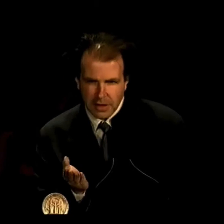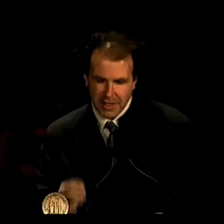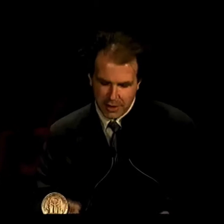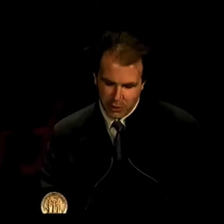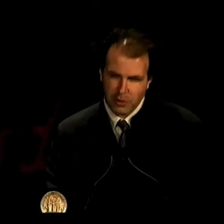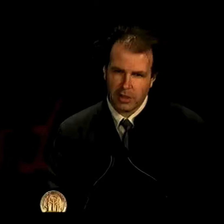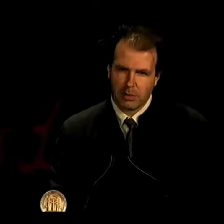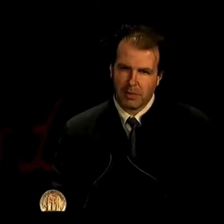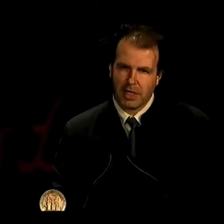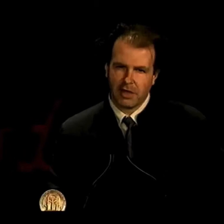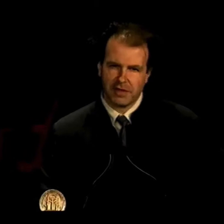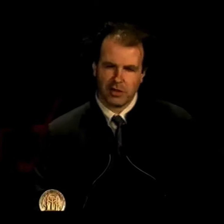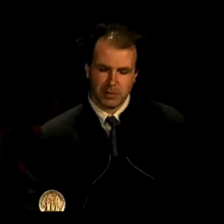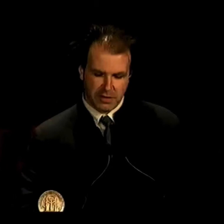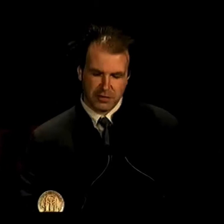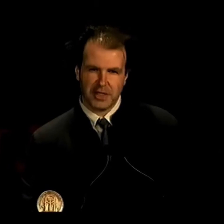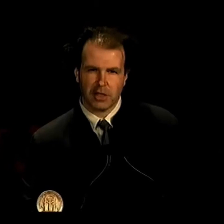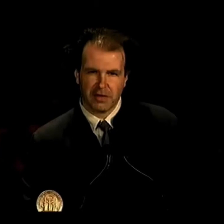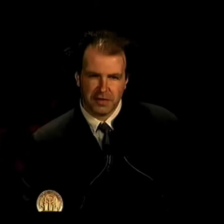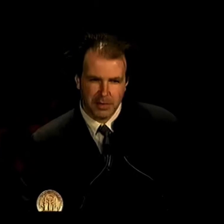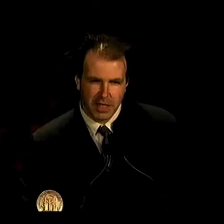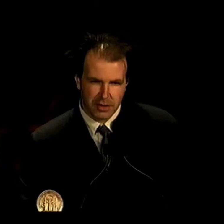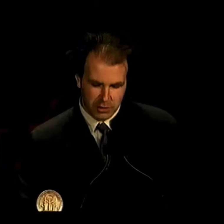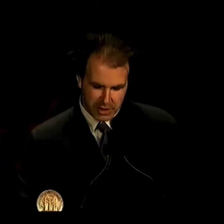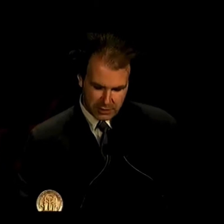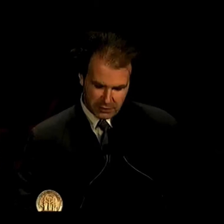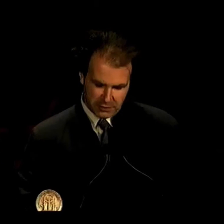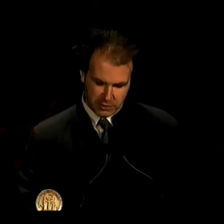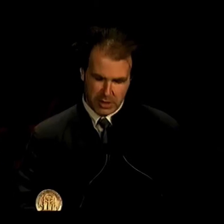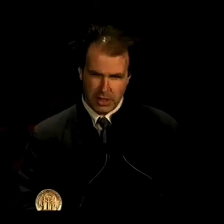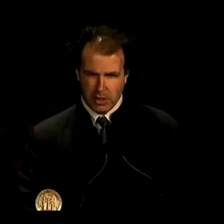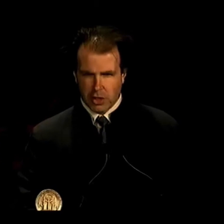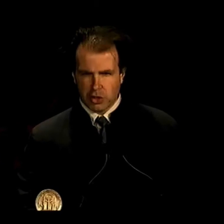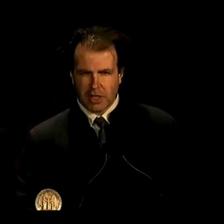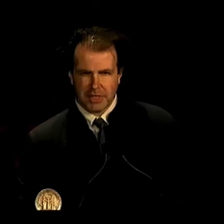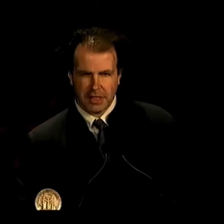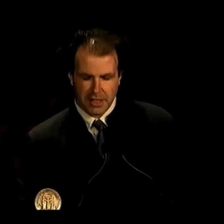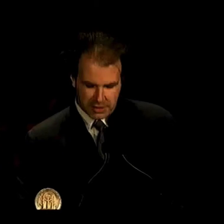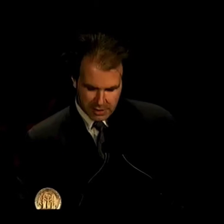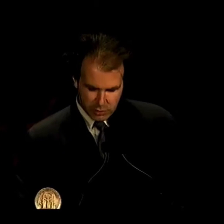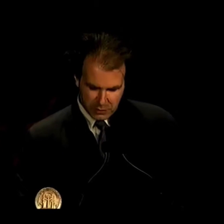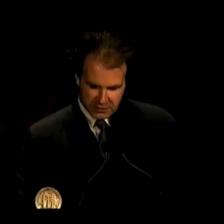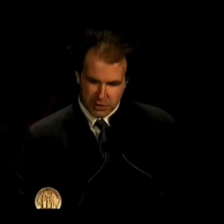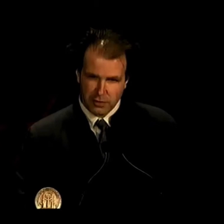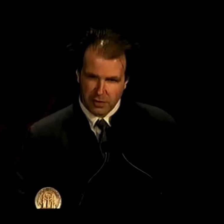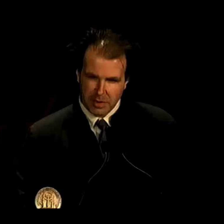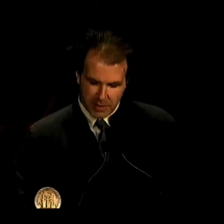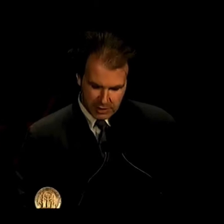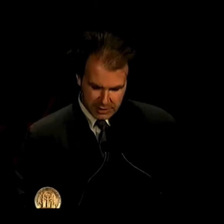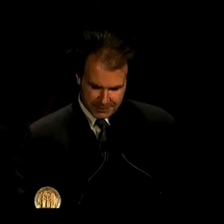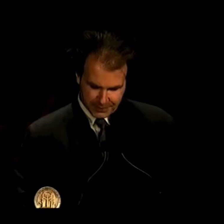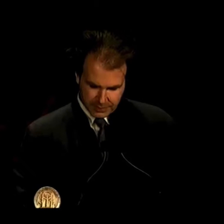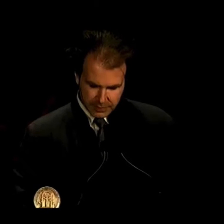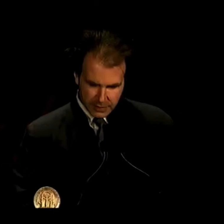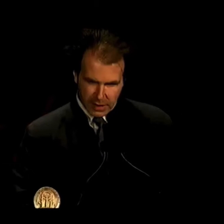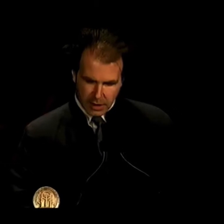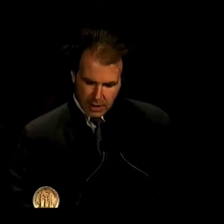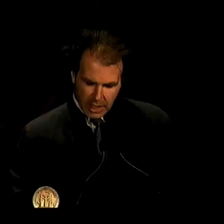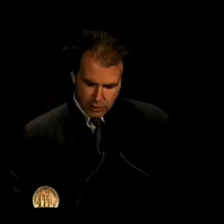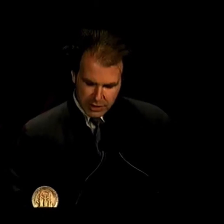Thank you. On my behalf and on behalf of Nicolas Philibert, the director of the film, trapped in the editing room of his new film in Paris. I also like